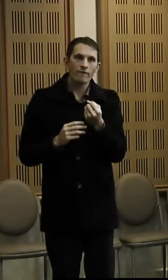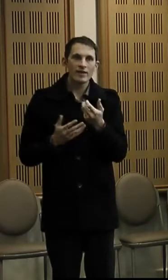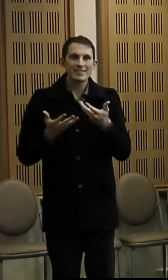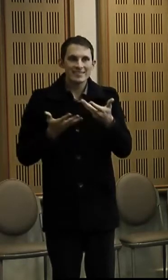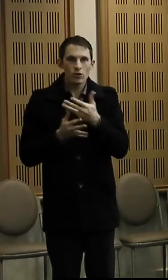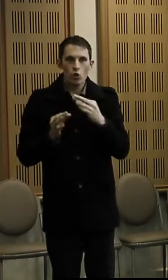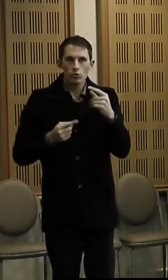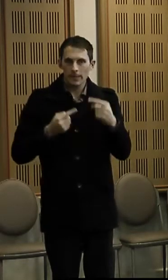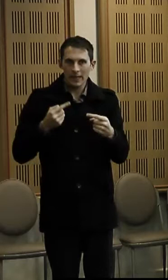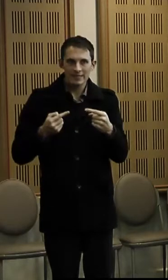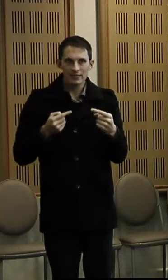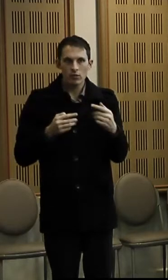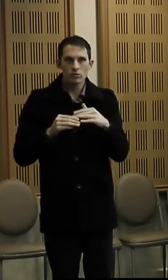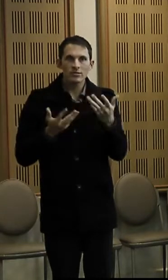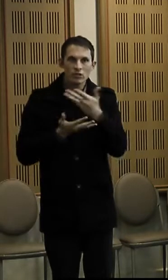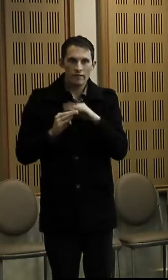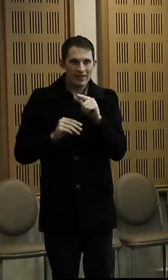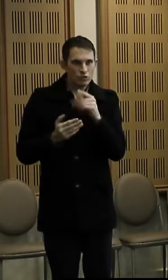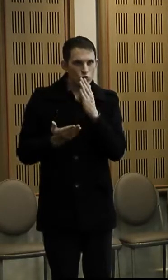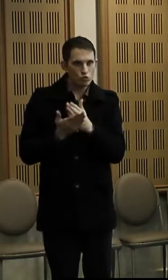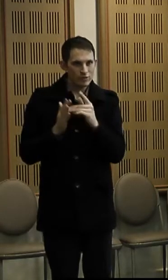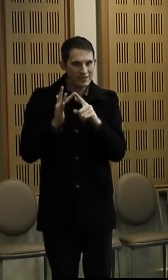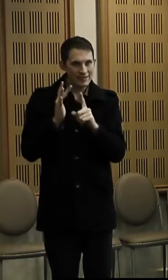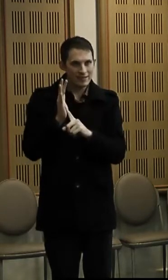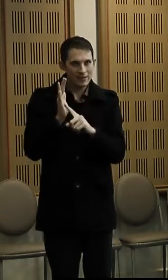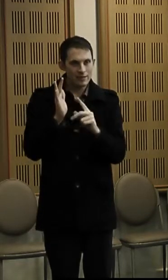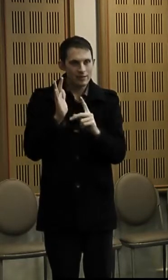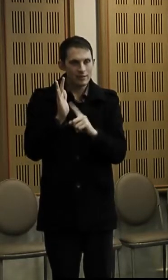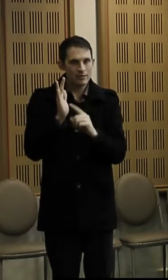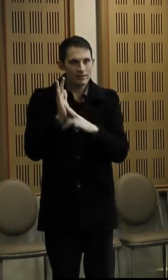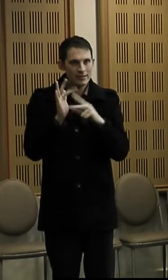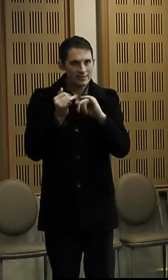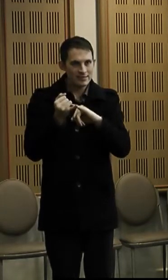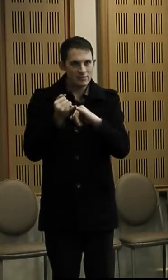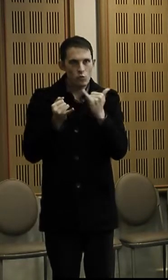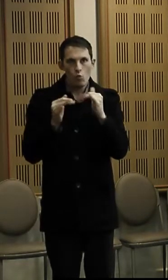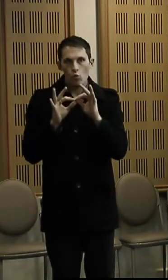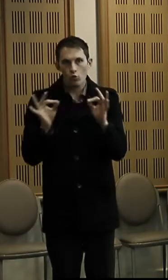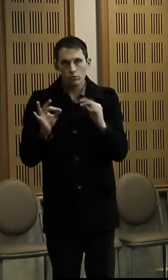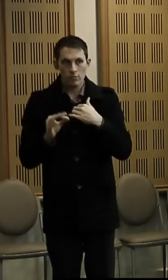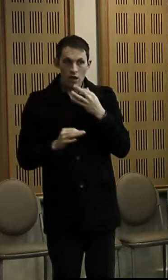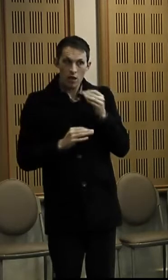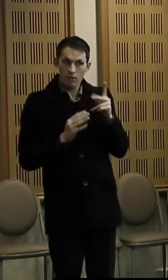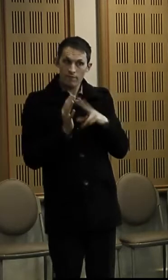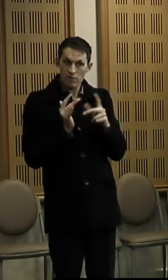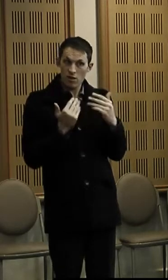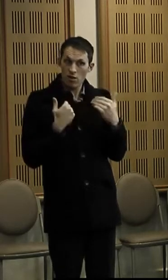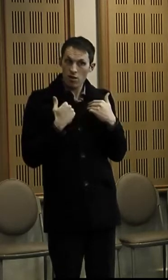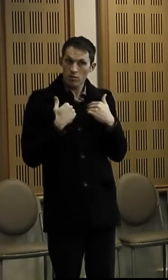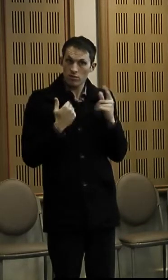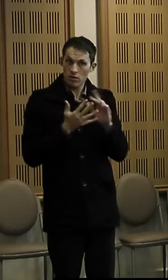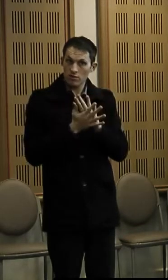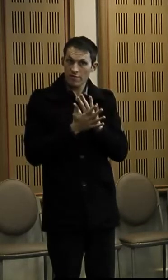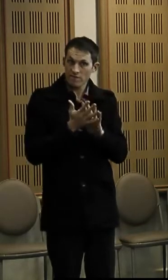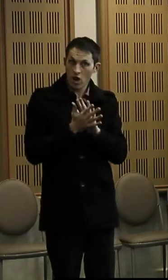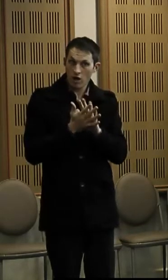debate, about whether it's an illness or not. And so the first question is, does VicHealth define, you talk